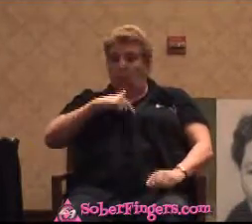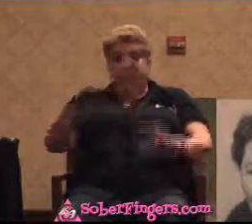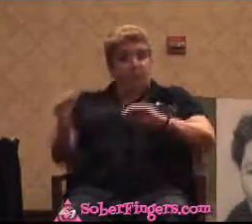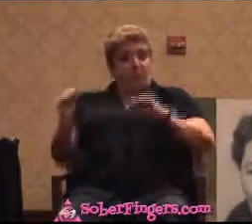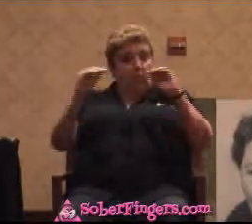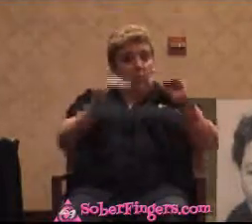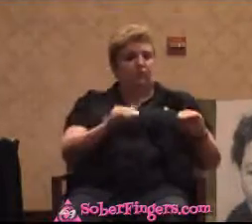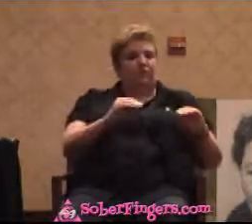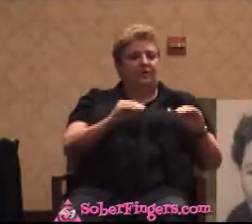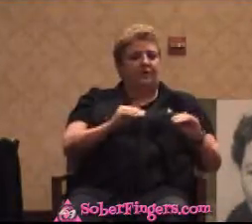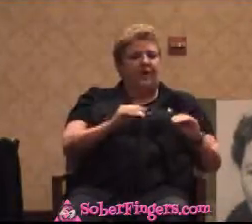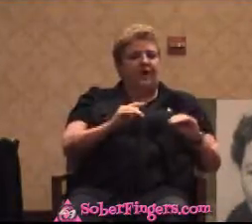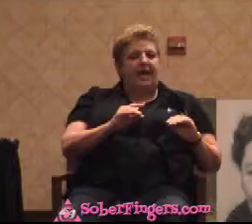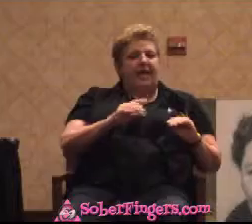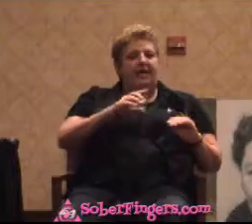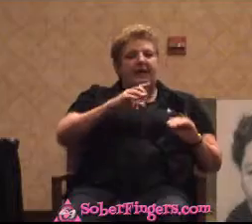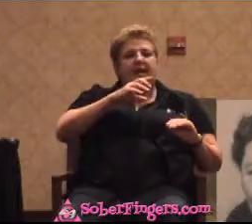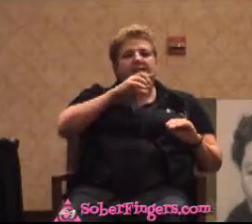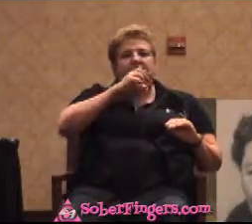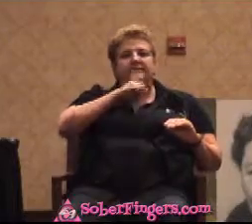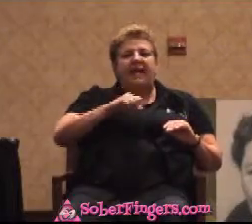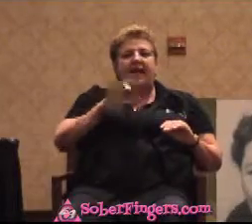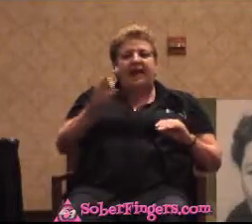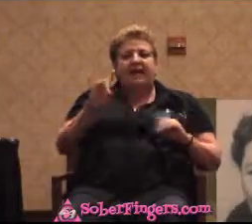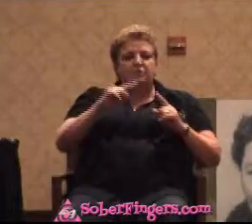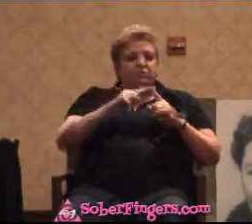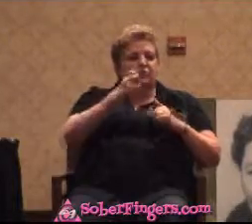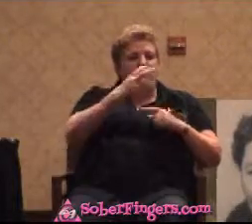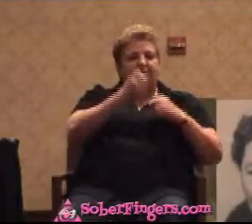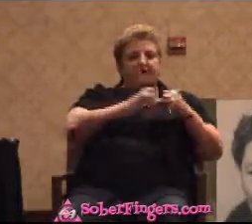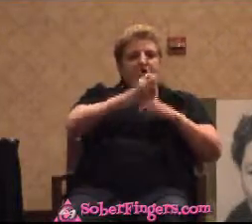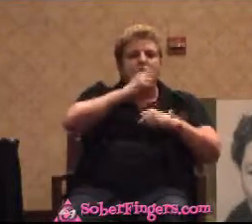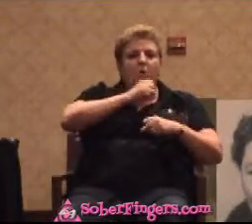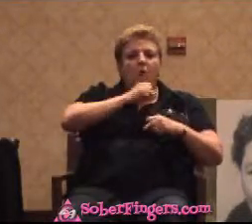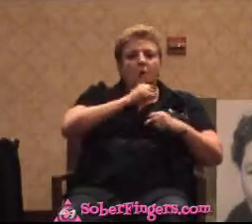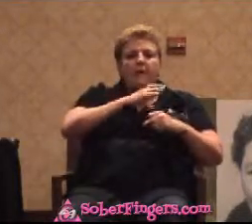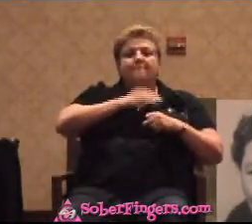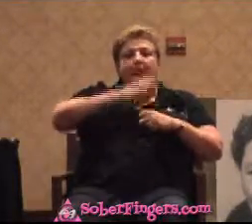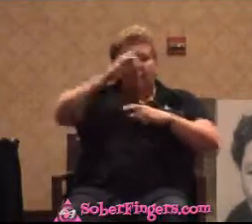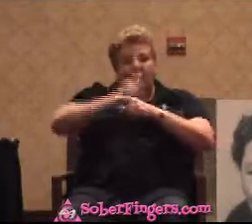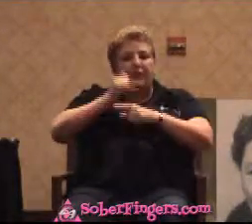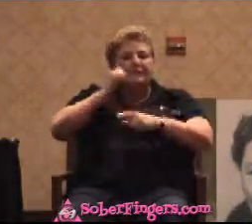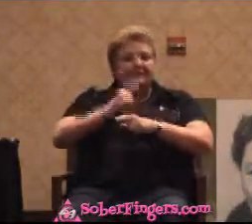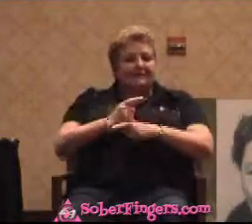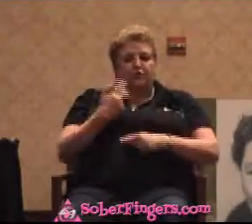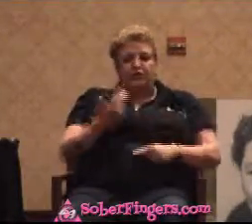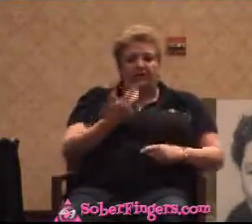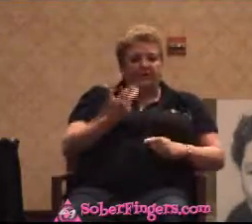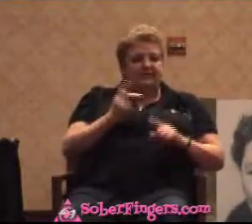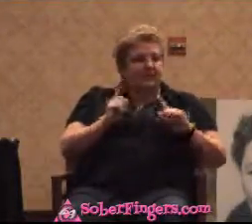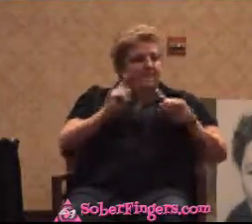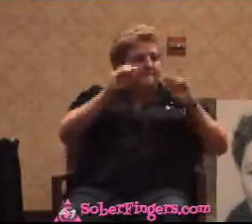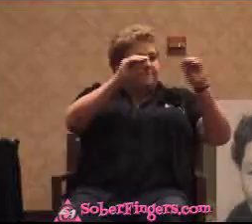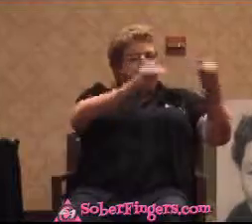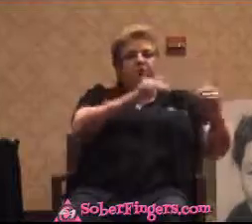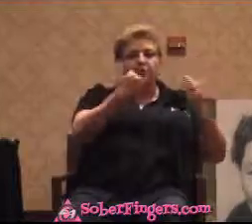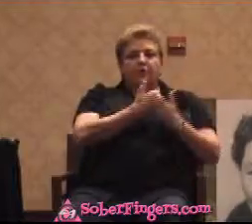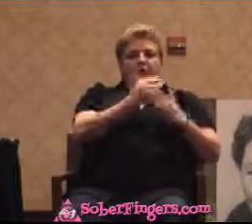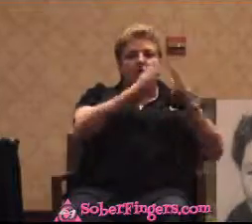age of 12 years old, she came and got me from this Catholic school. And she went and got my brother and sister, and we all went up to this house, and she moved us to this all-white